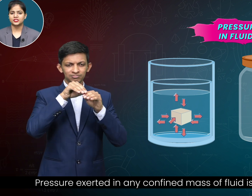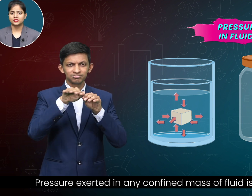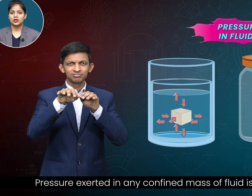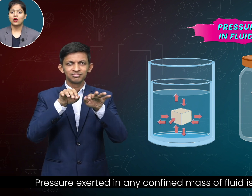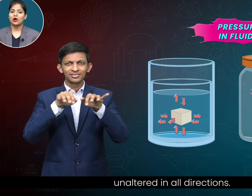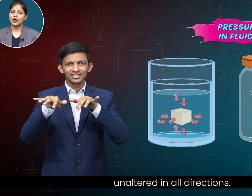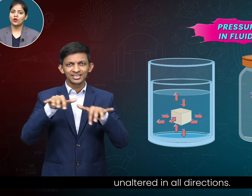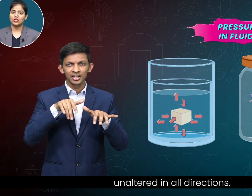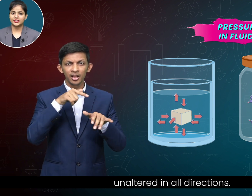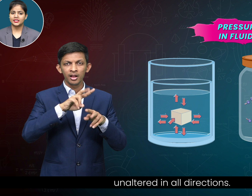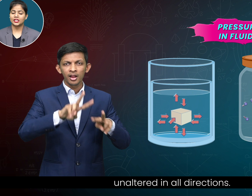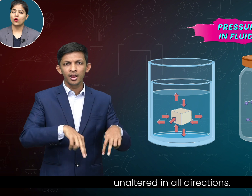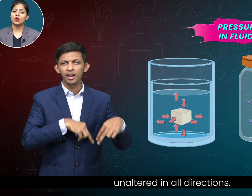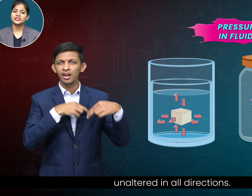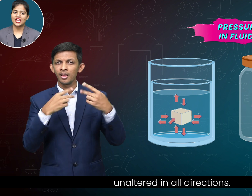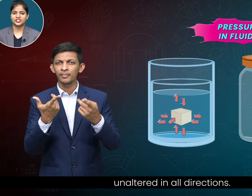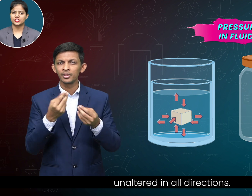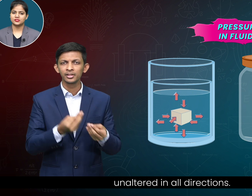transmitted, unaltered in all directions.